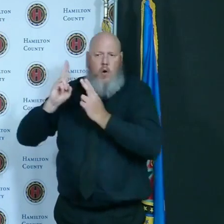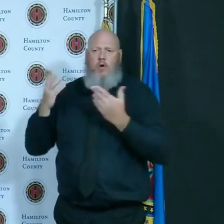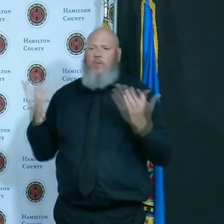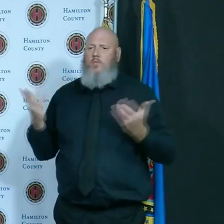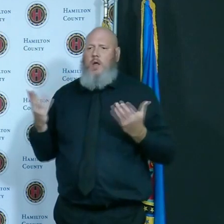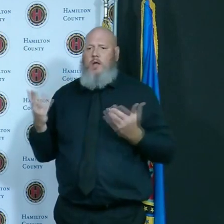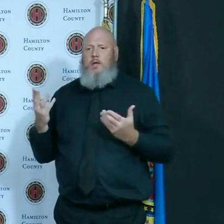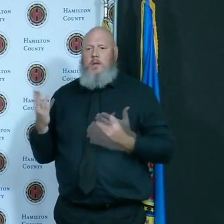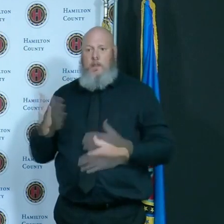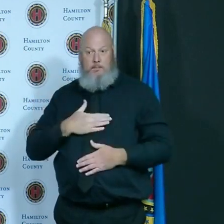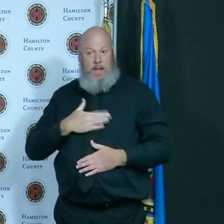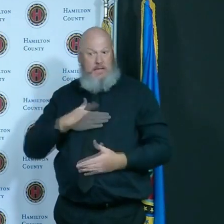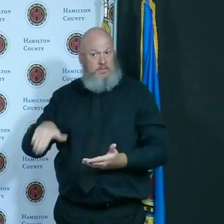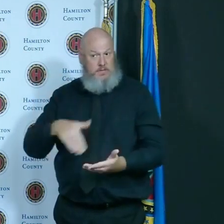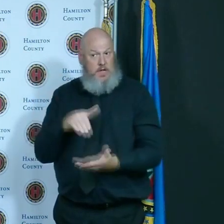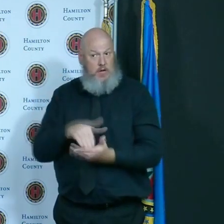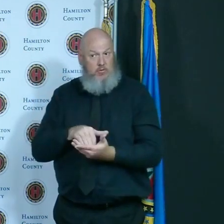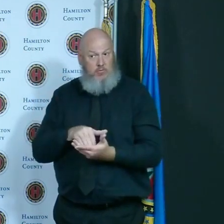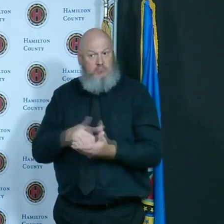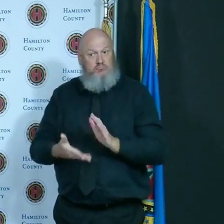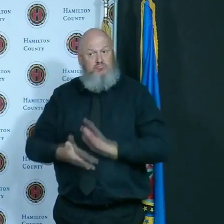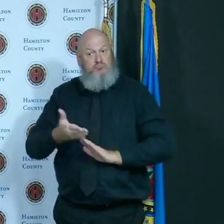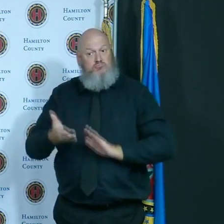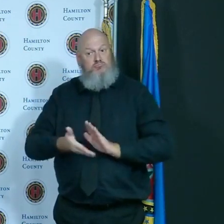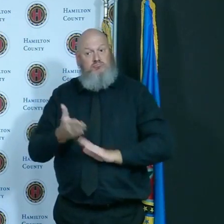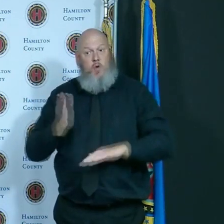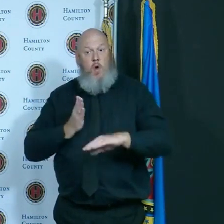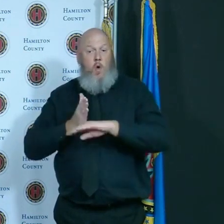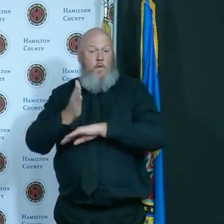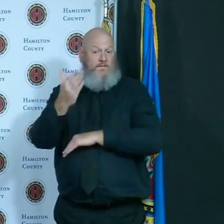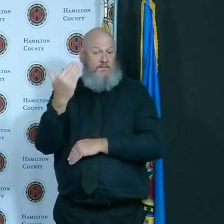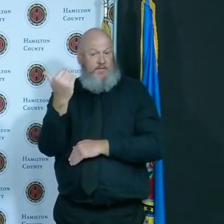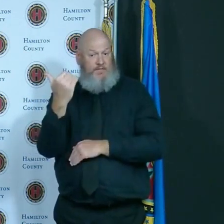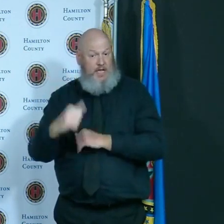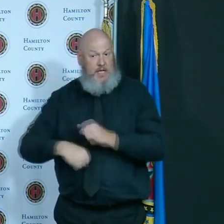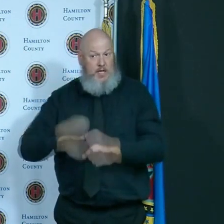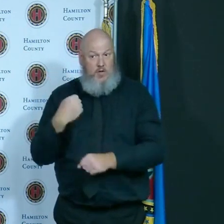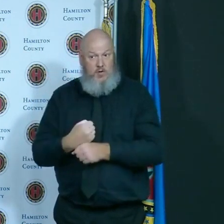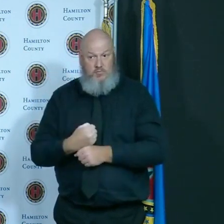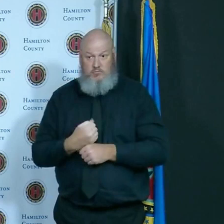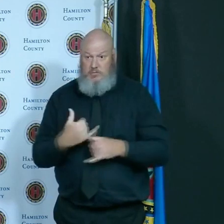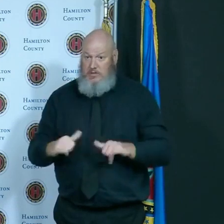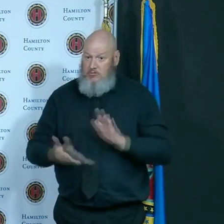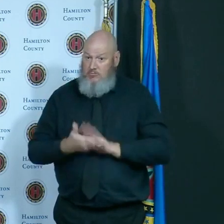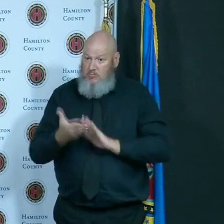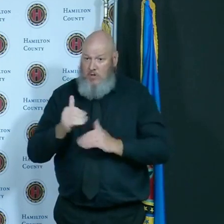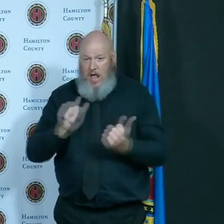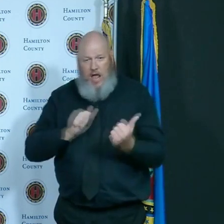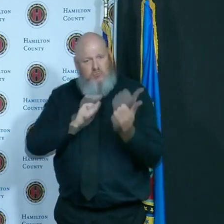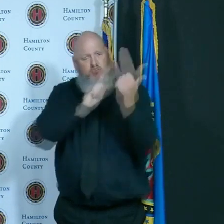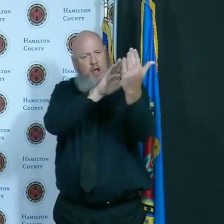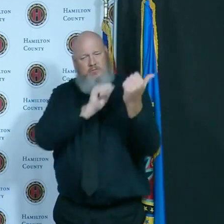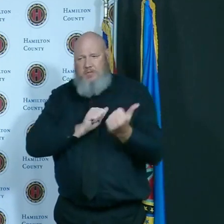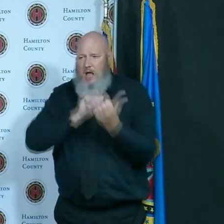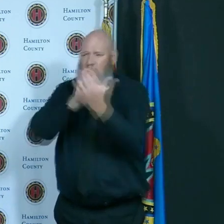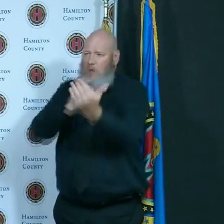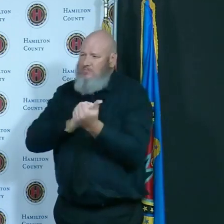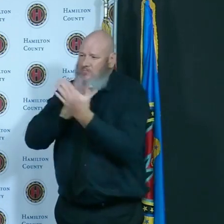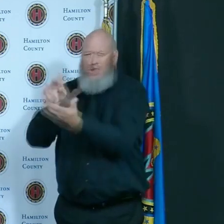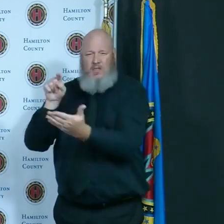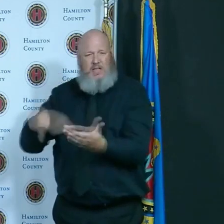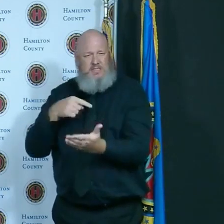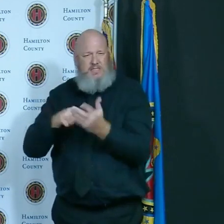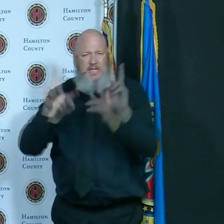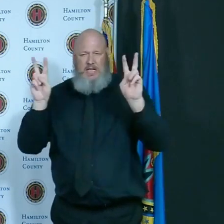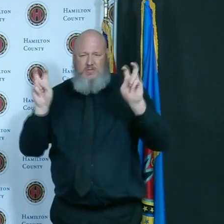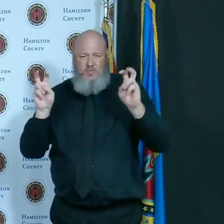15 years, addressing the needs of health disparities, and addressing health disparities and elevating the knowledge to individuals, because really